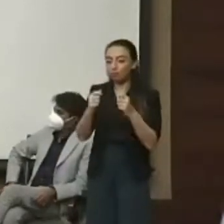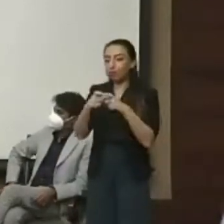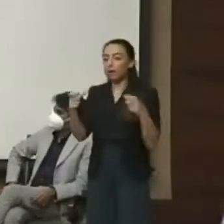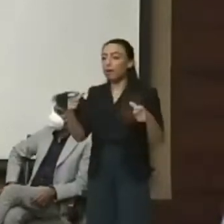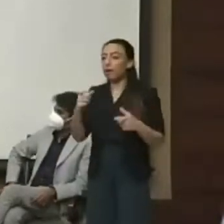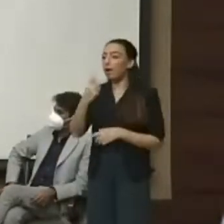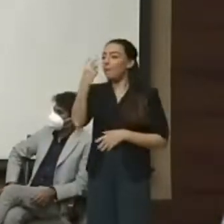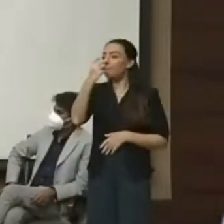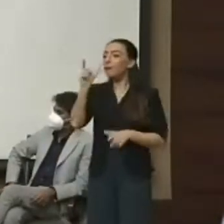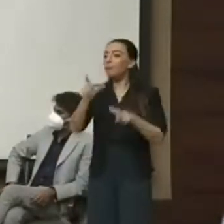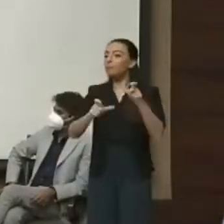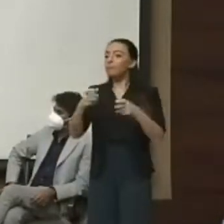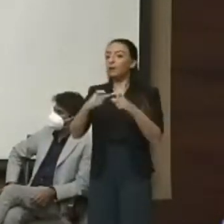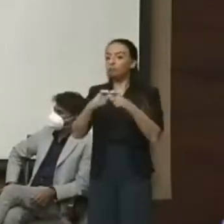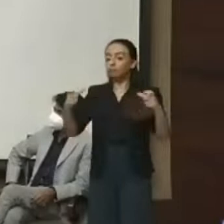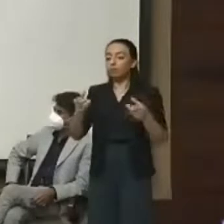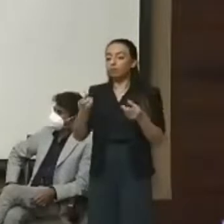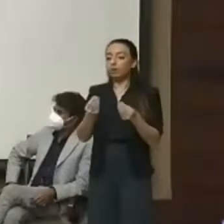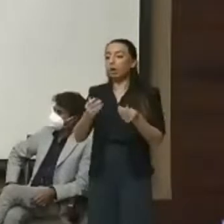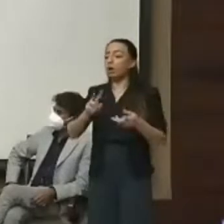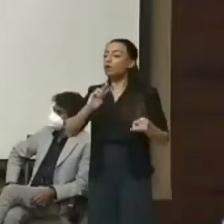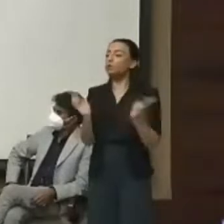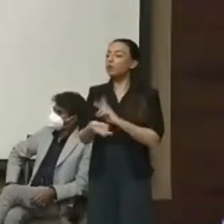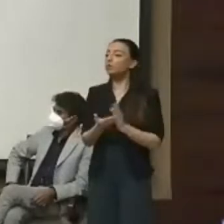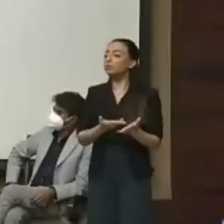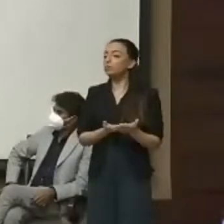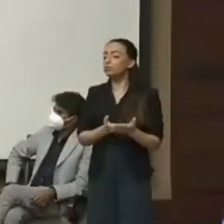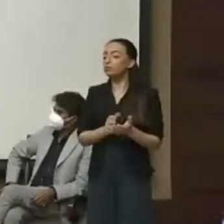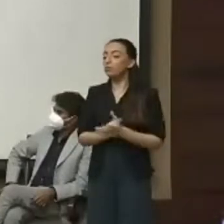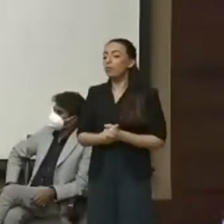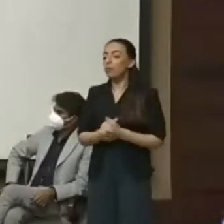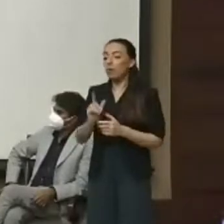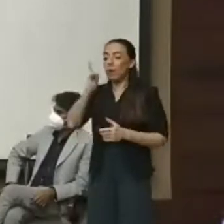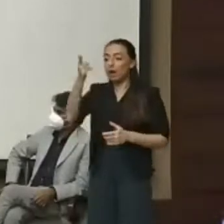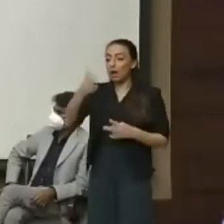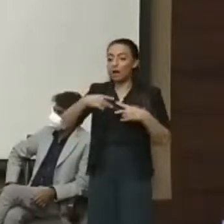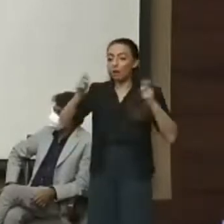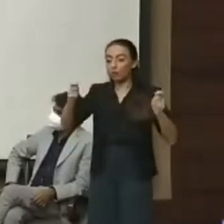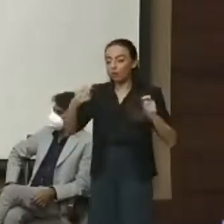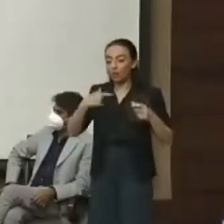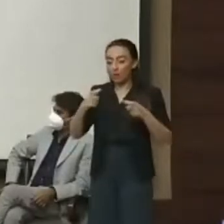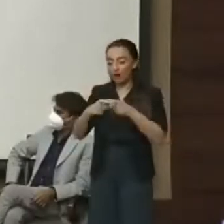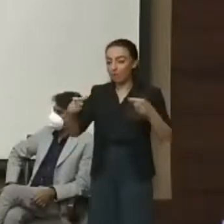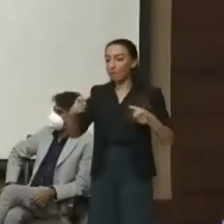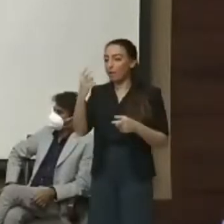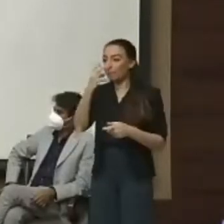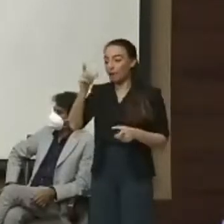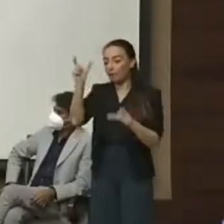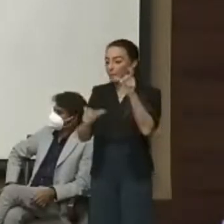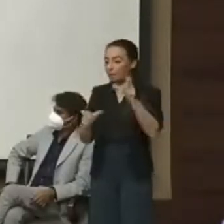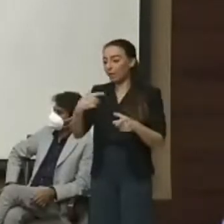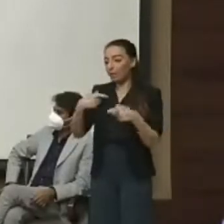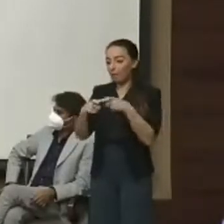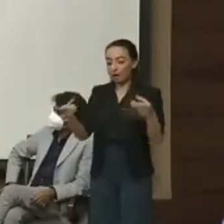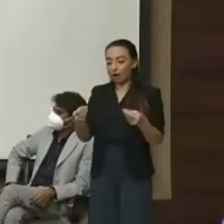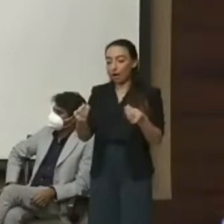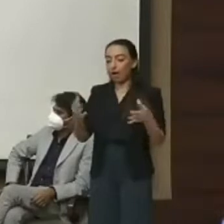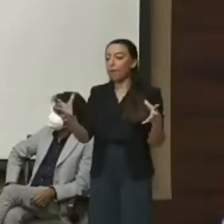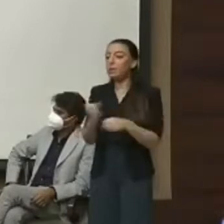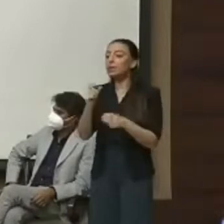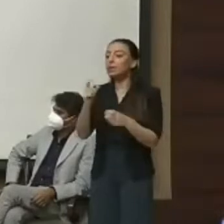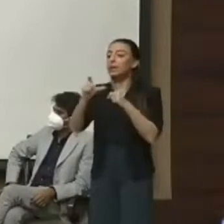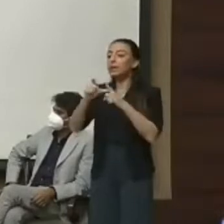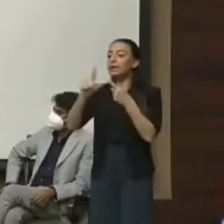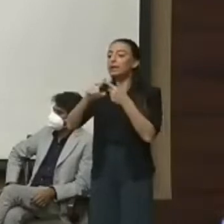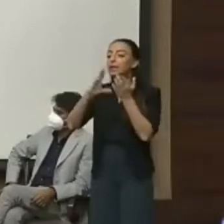people. So it obviously, later on when courts came into play and so on, if the country had